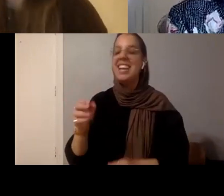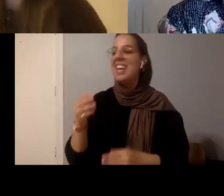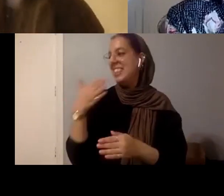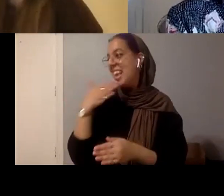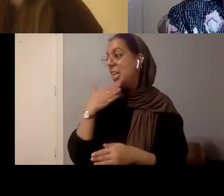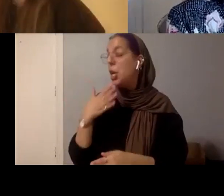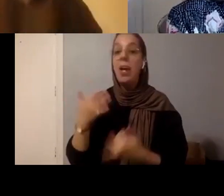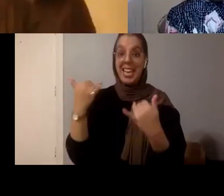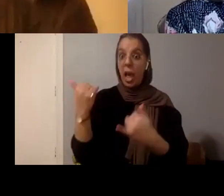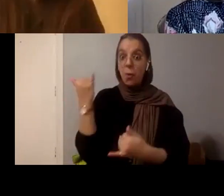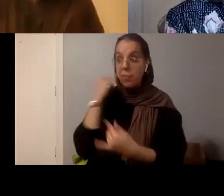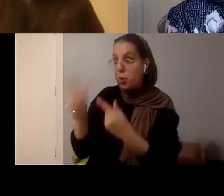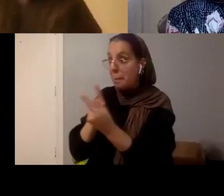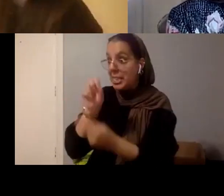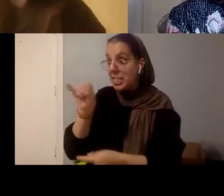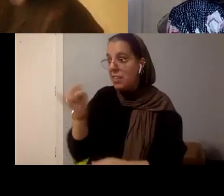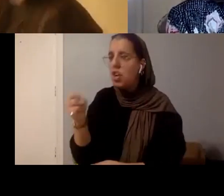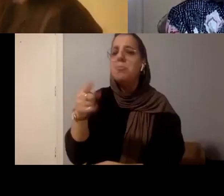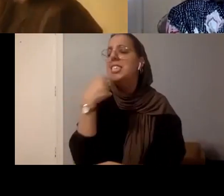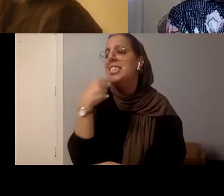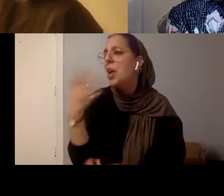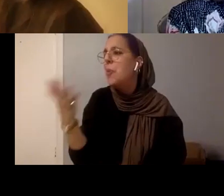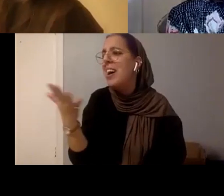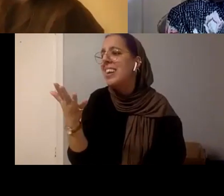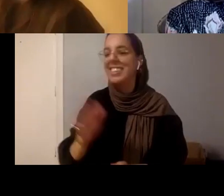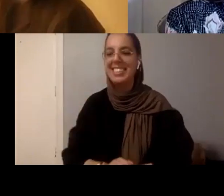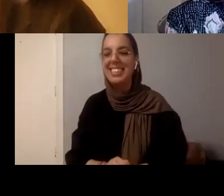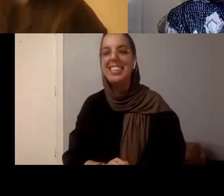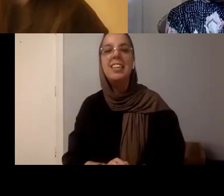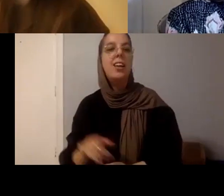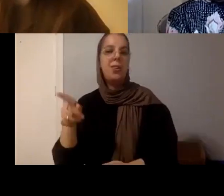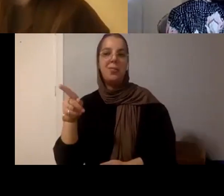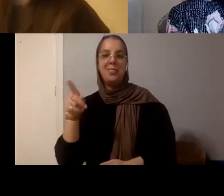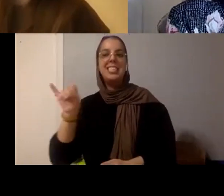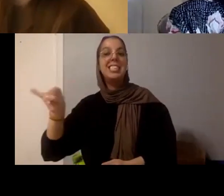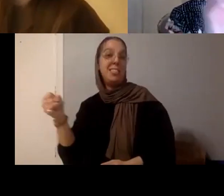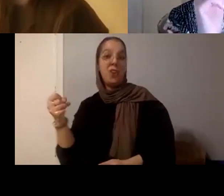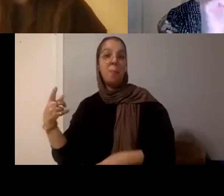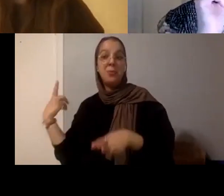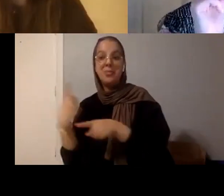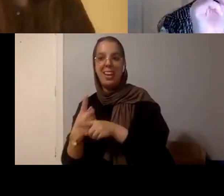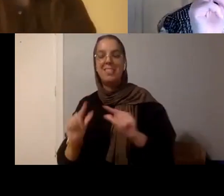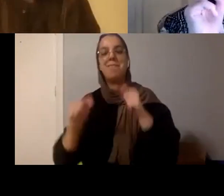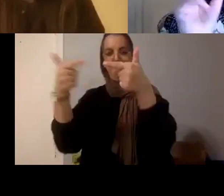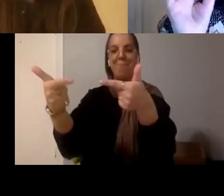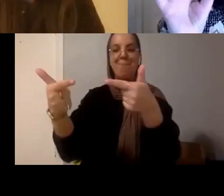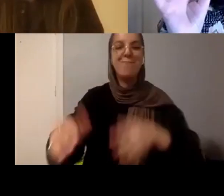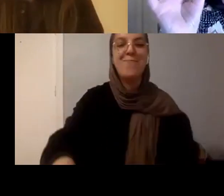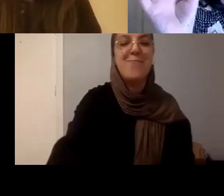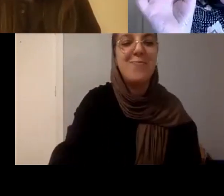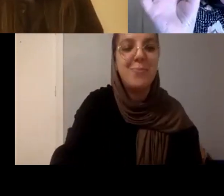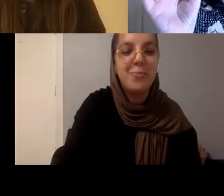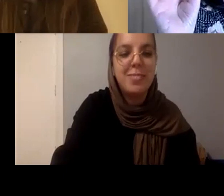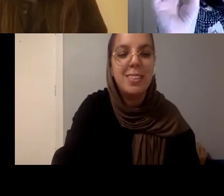advice. Well, in this context. Well, he was right. His insight. But in terms of it, there's a part